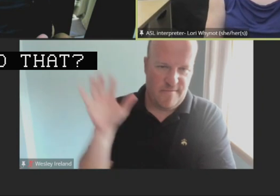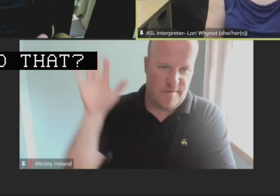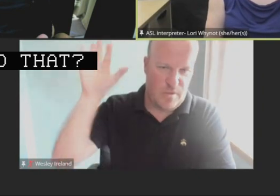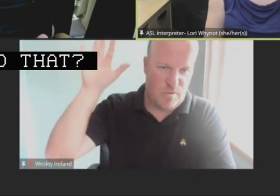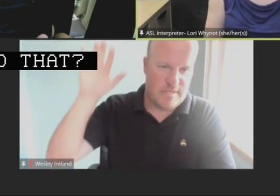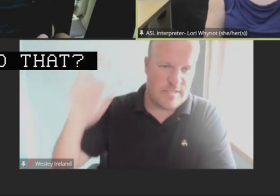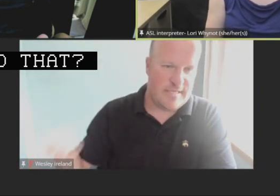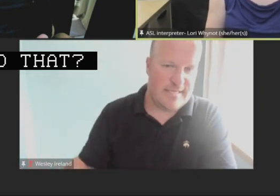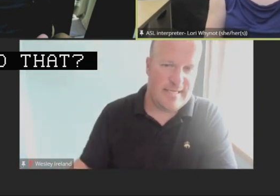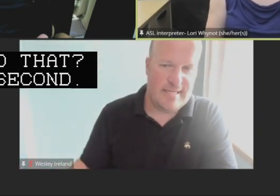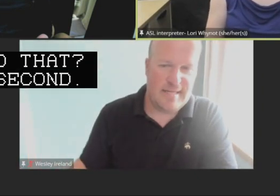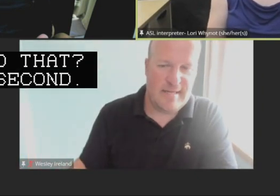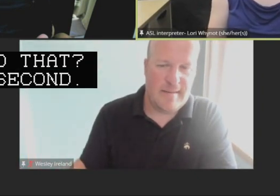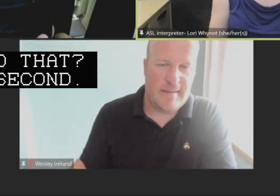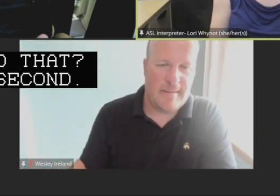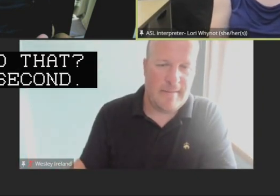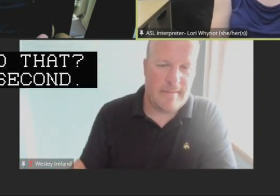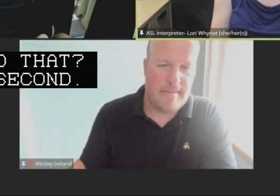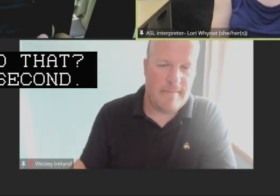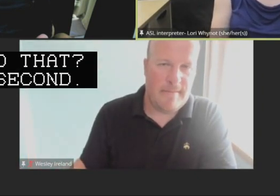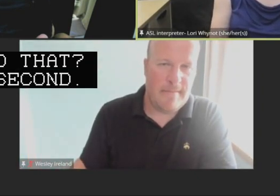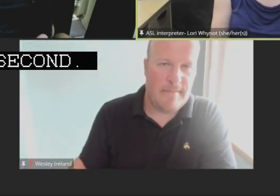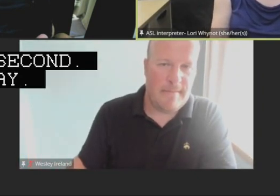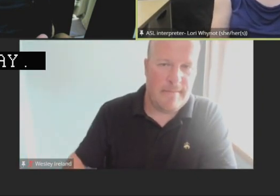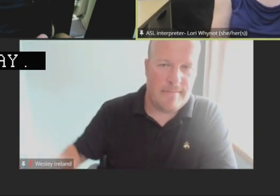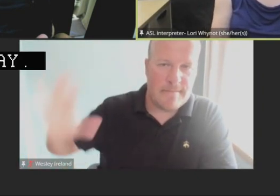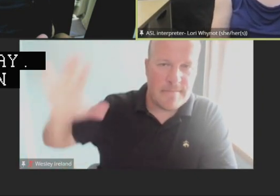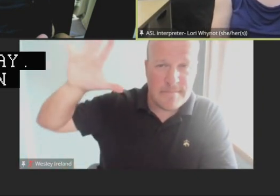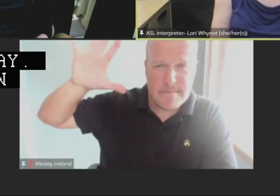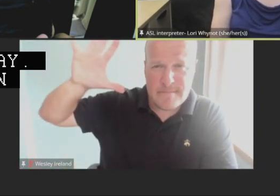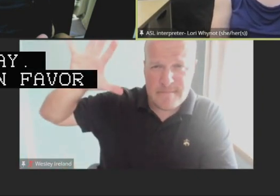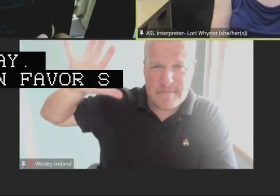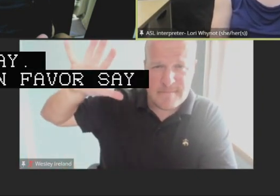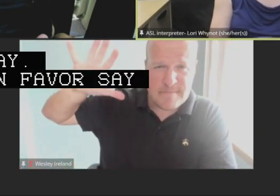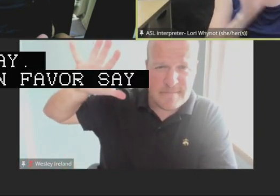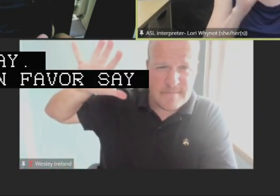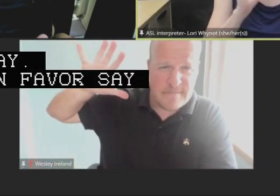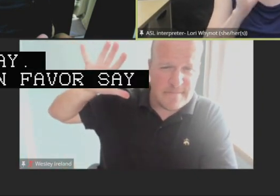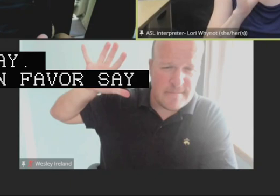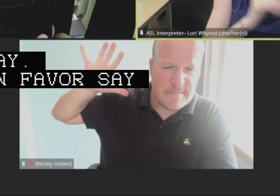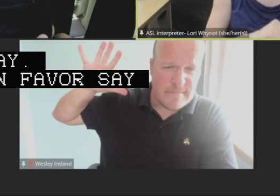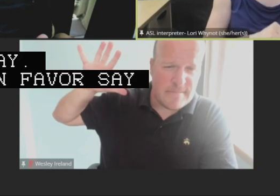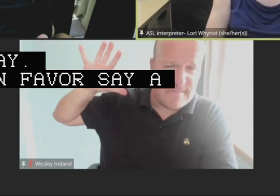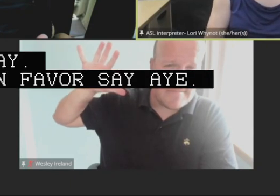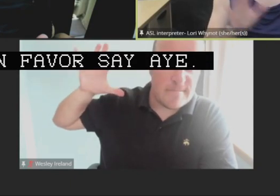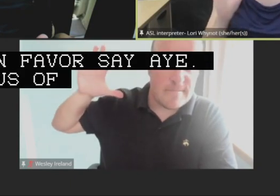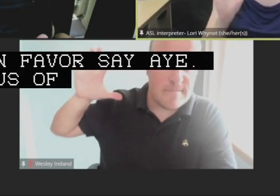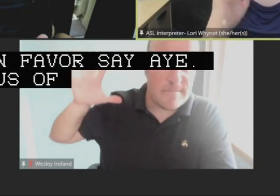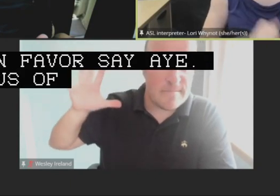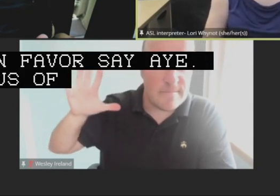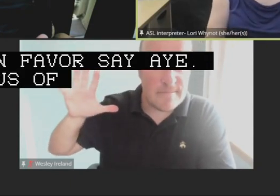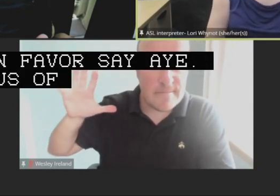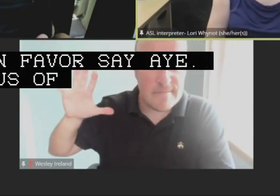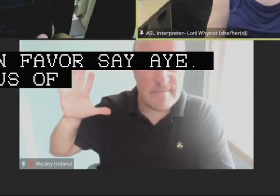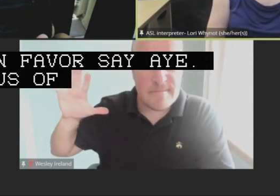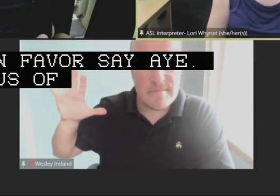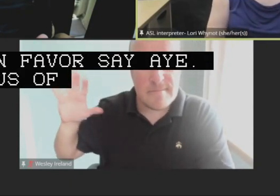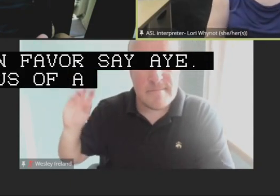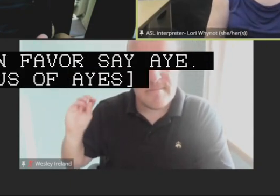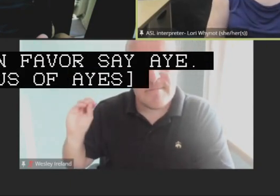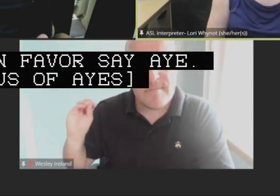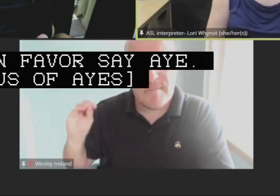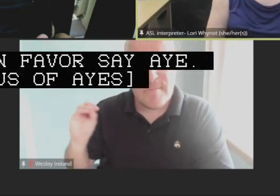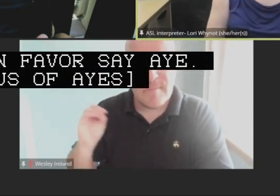Okay, great. All in favor, say aye. Aye. Aye.